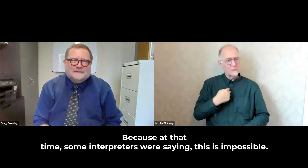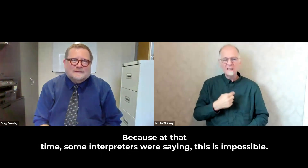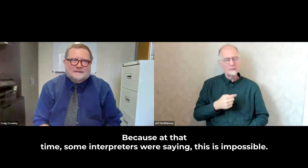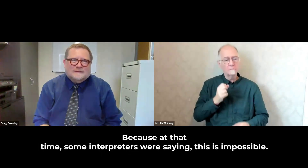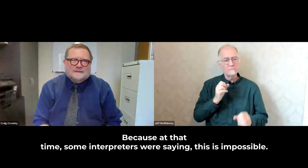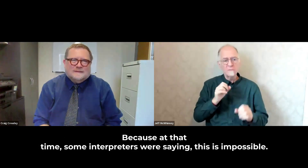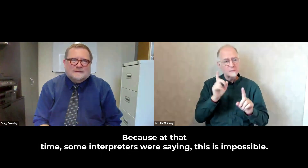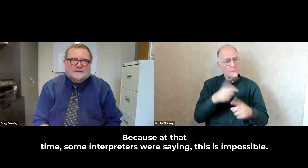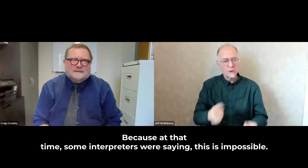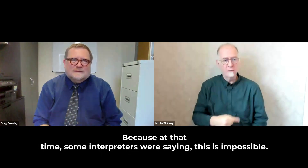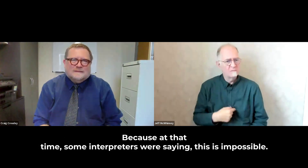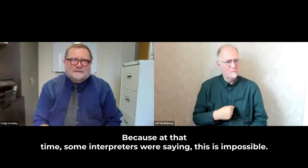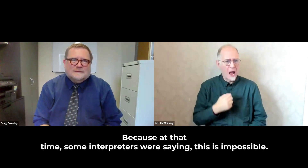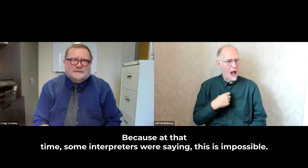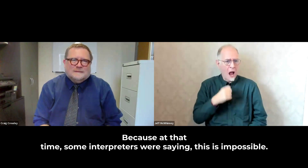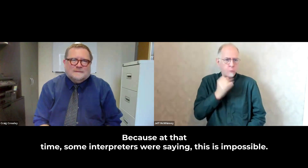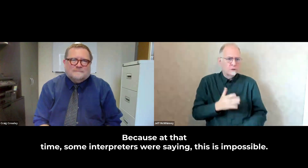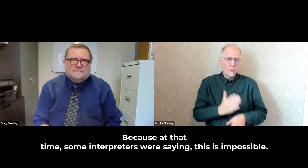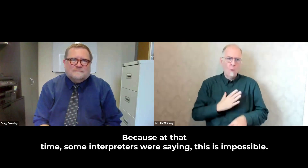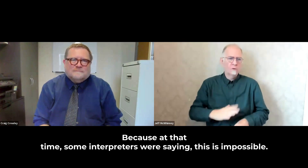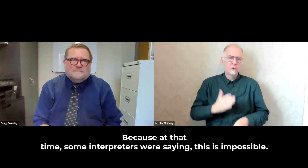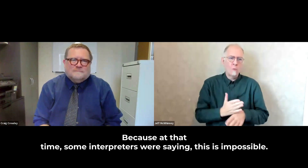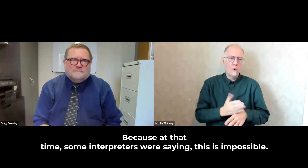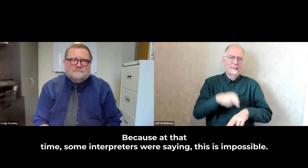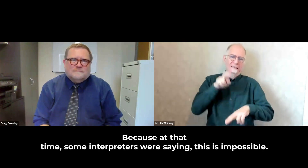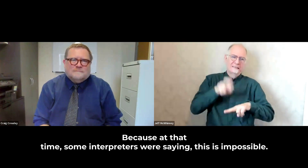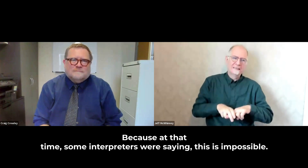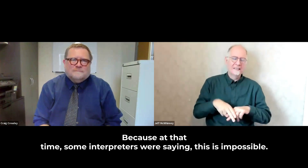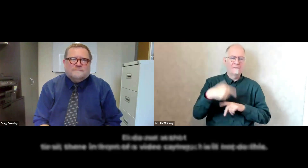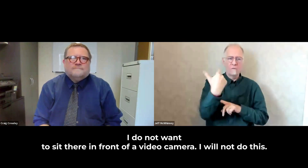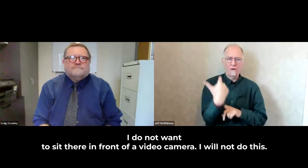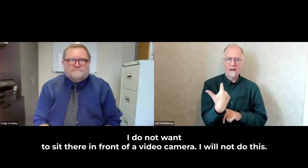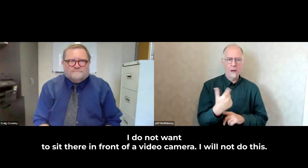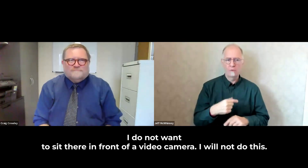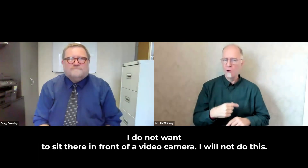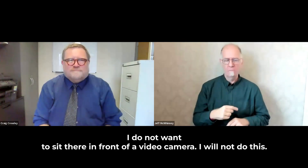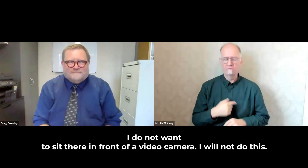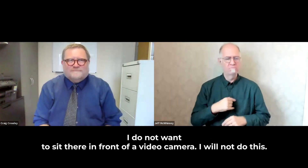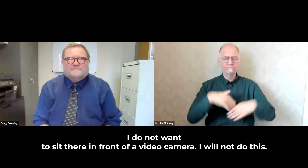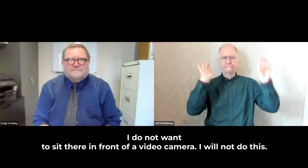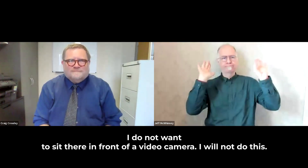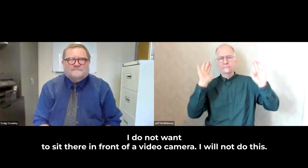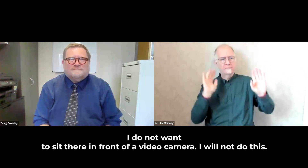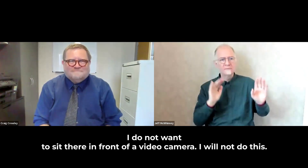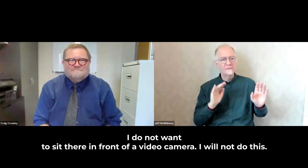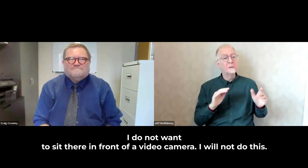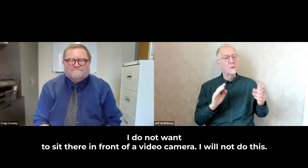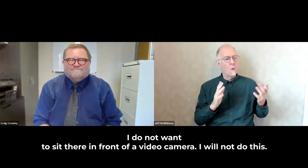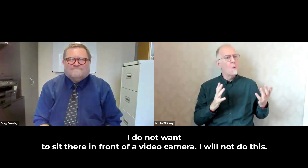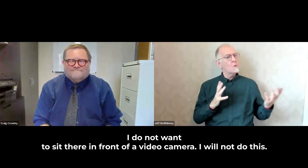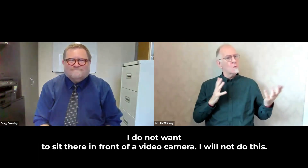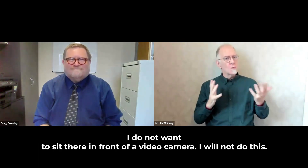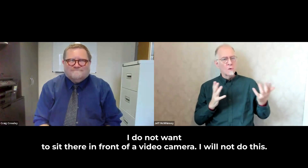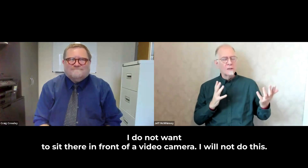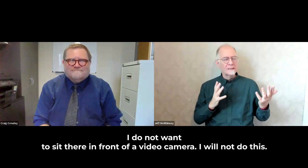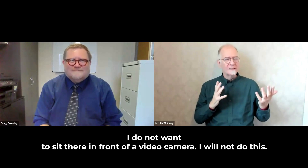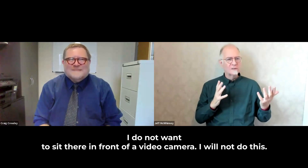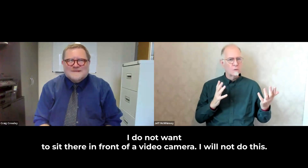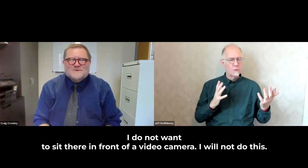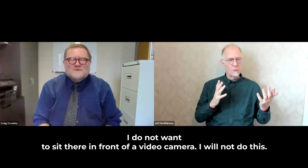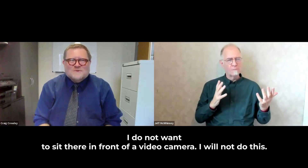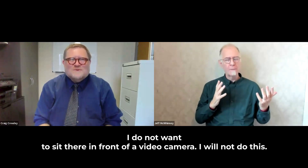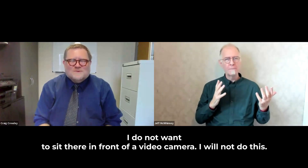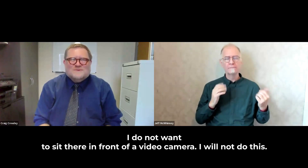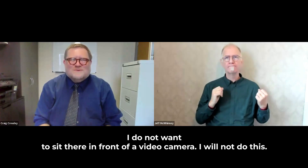because at that time, some interpreters were saying, this is impossible. I do not want to sit there in front of a video camera. I will